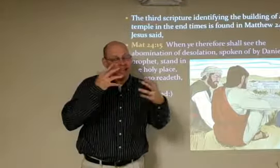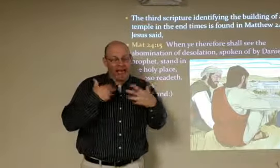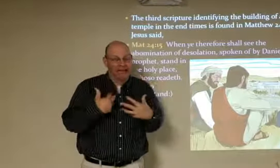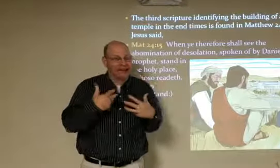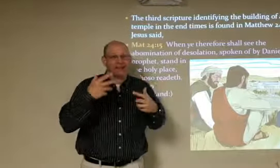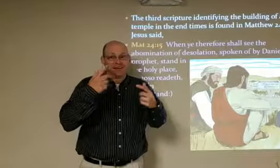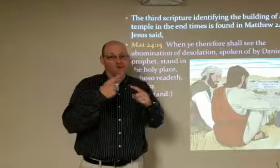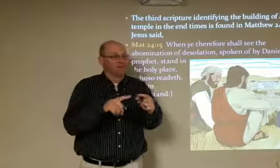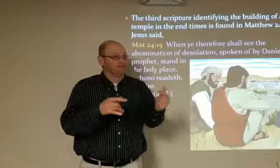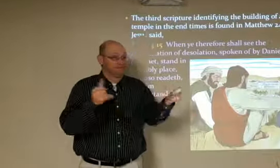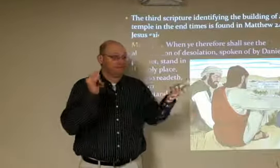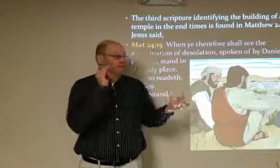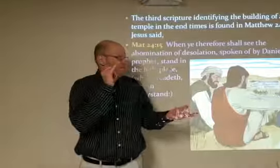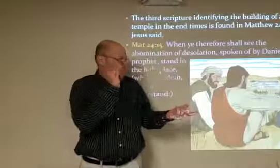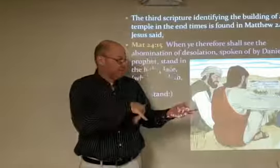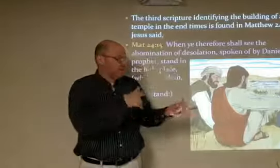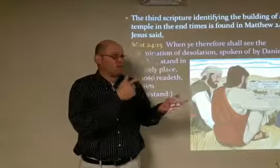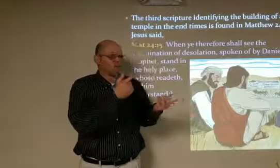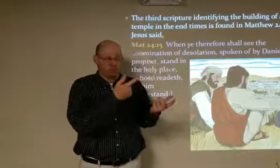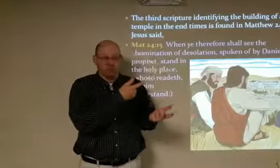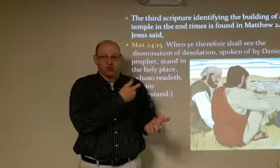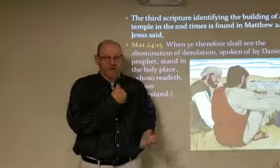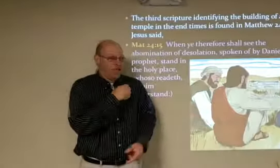This is such a sad thing to think about.